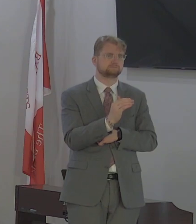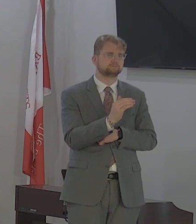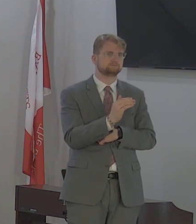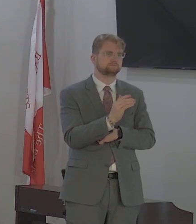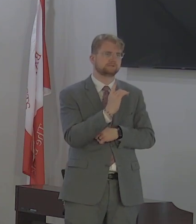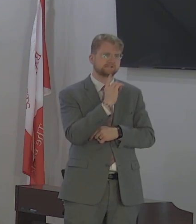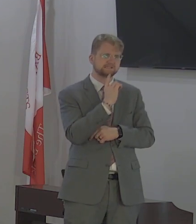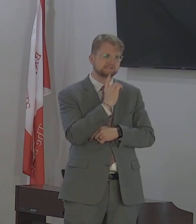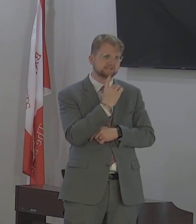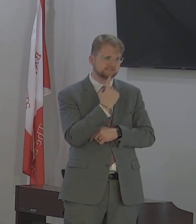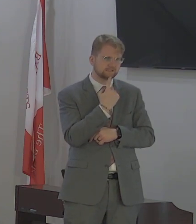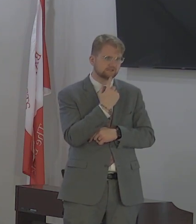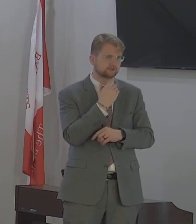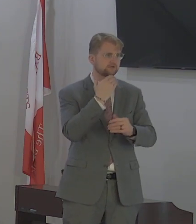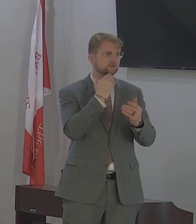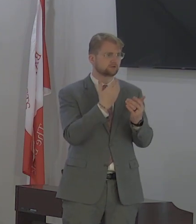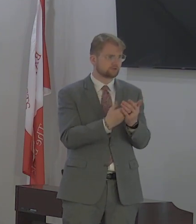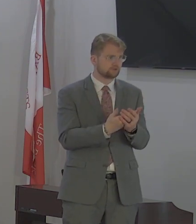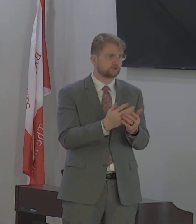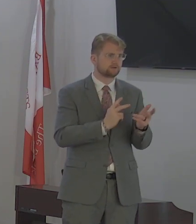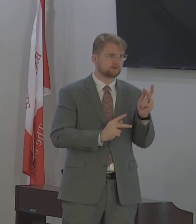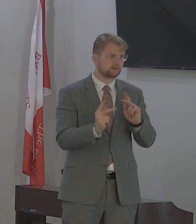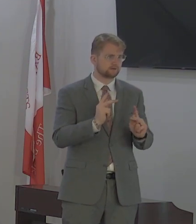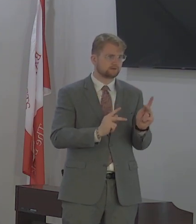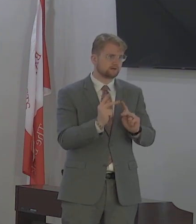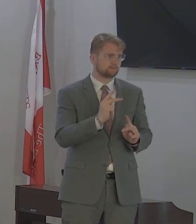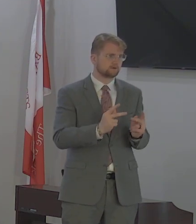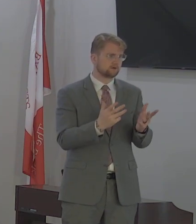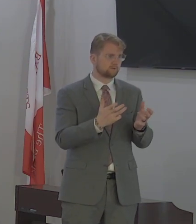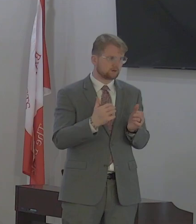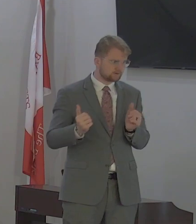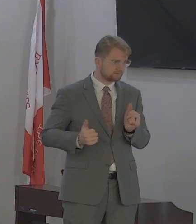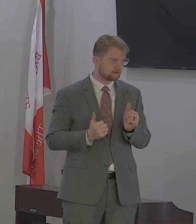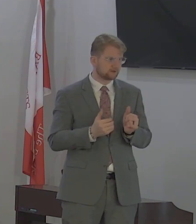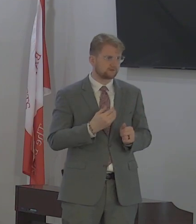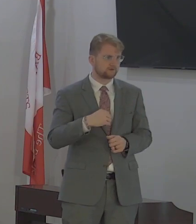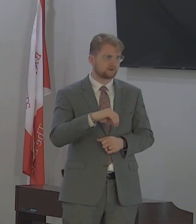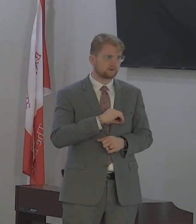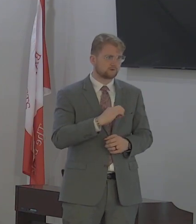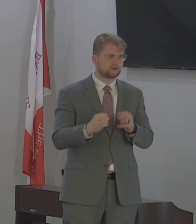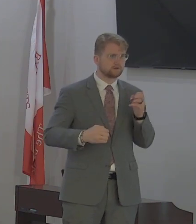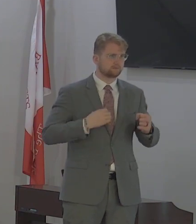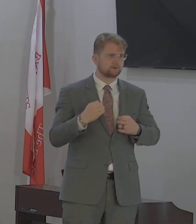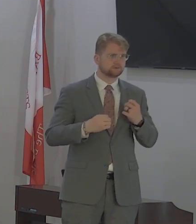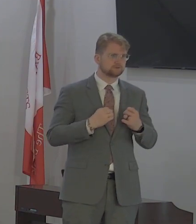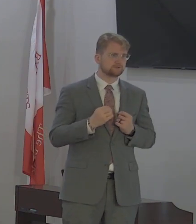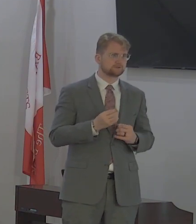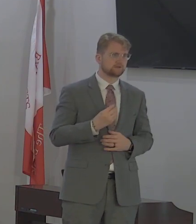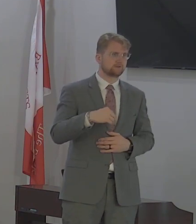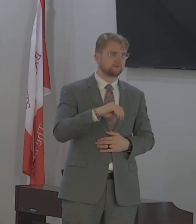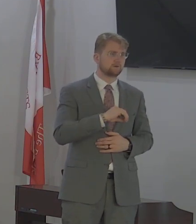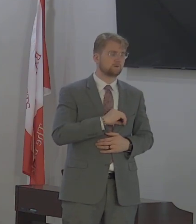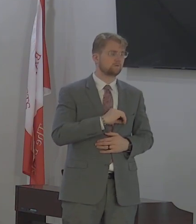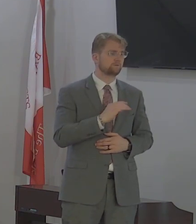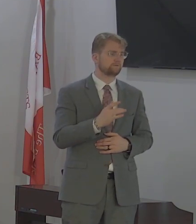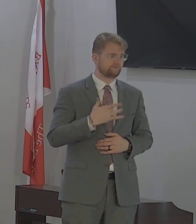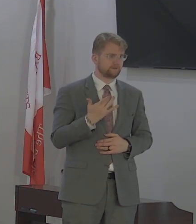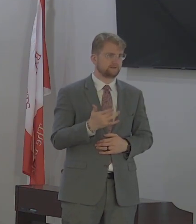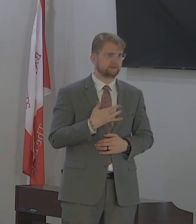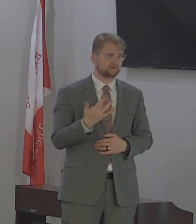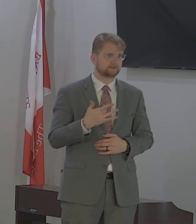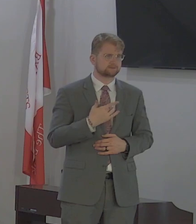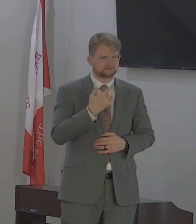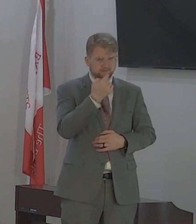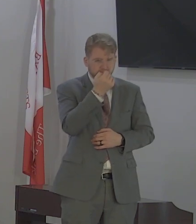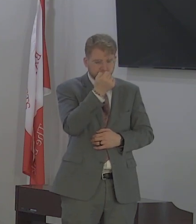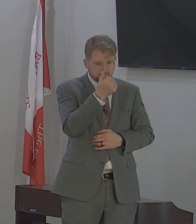Sincere, good people want to follow their own emotions, want to follow their own feelings, and a little